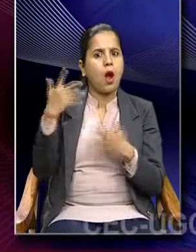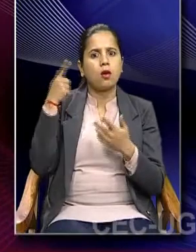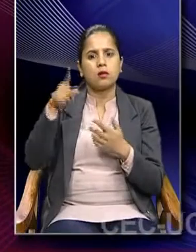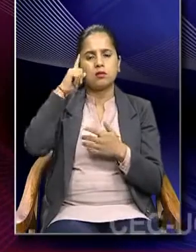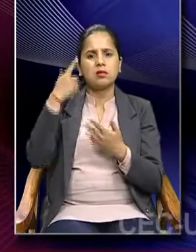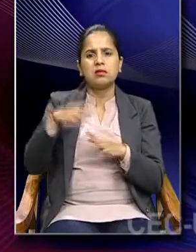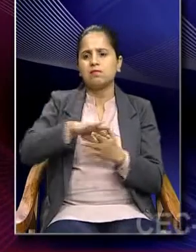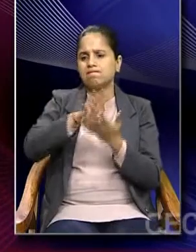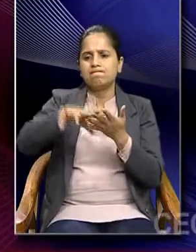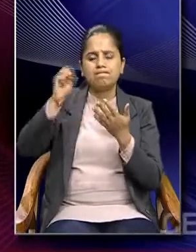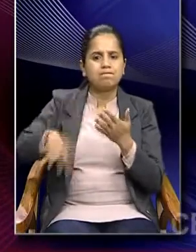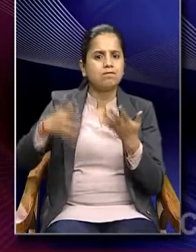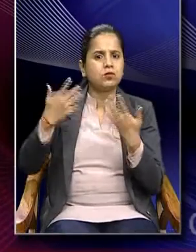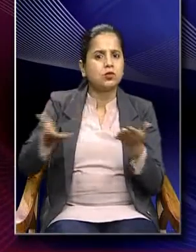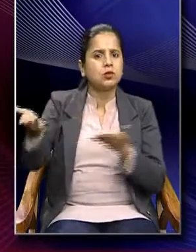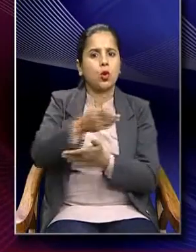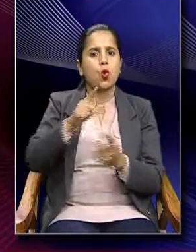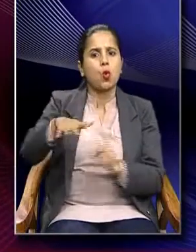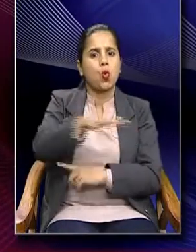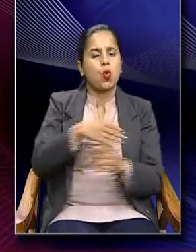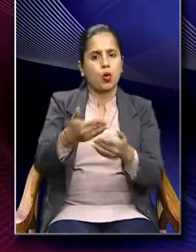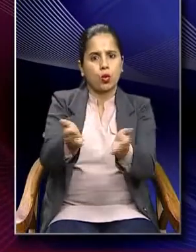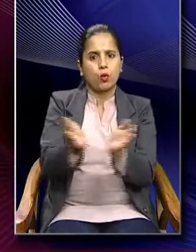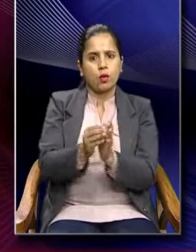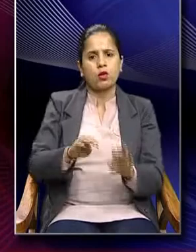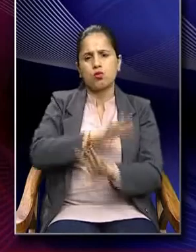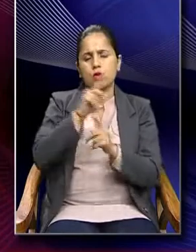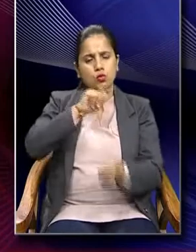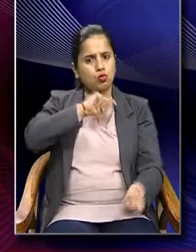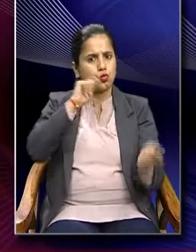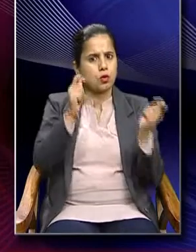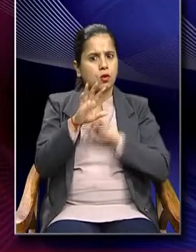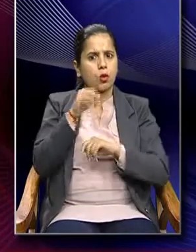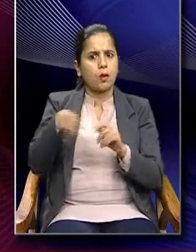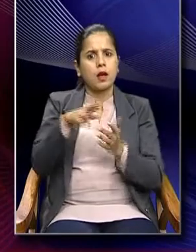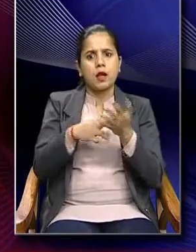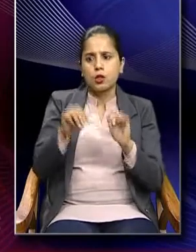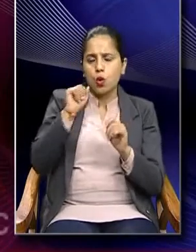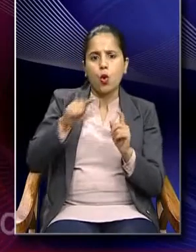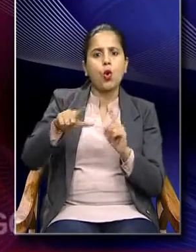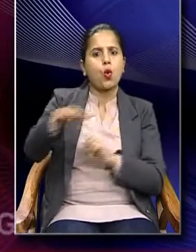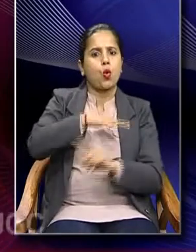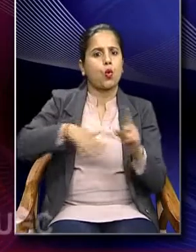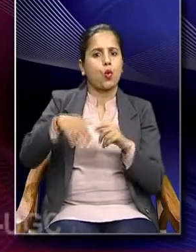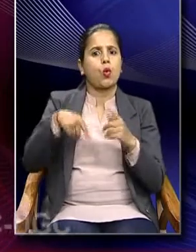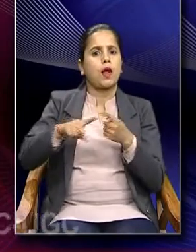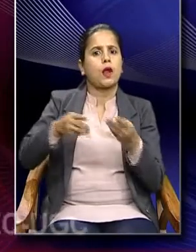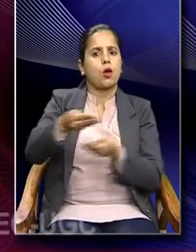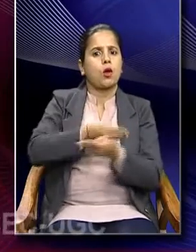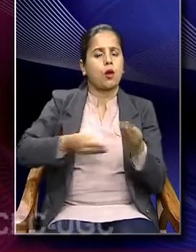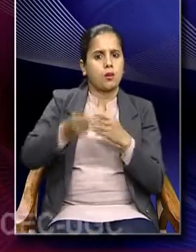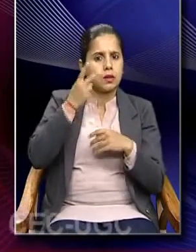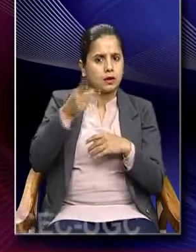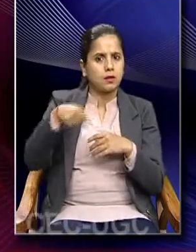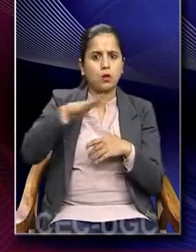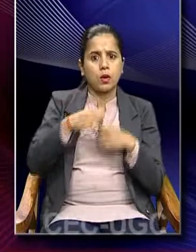their local economies and changed the entire direction and nature of their local economies in tune to the